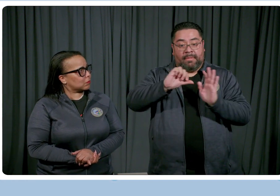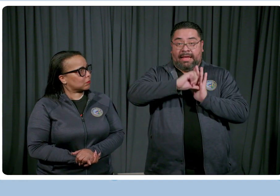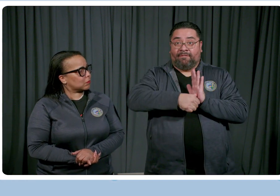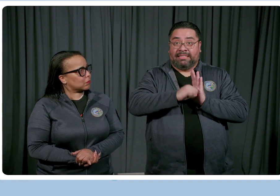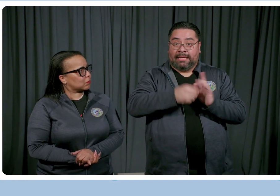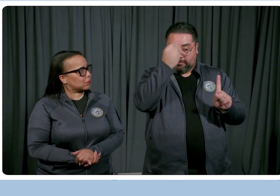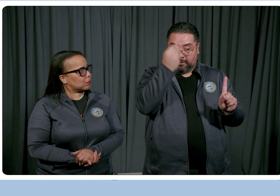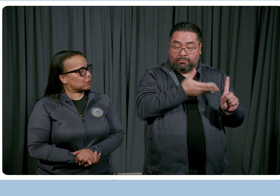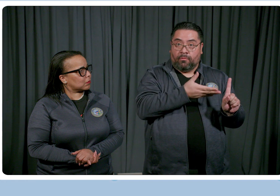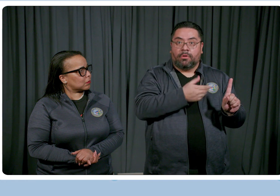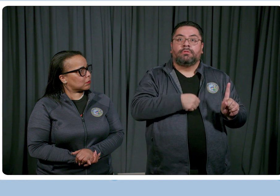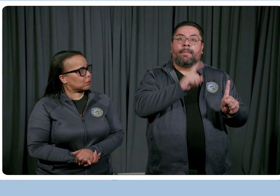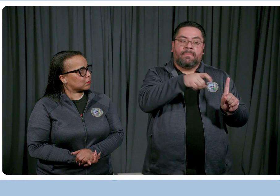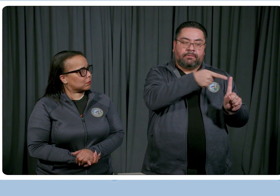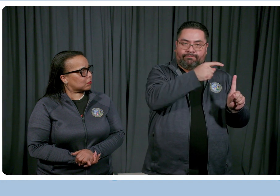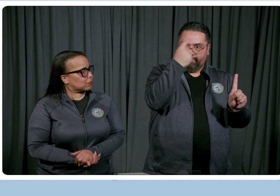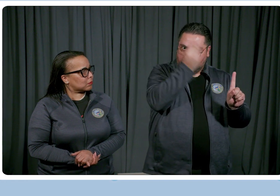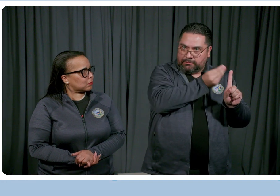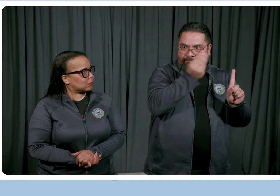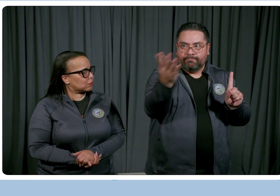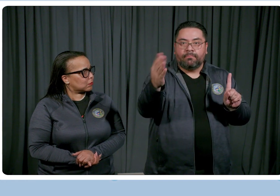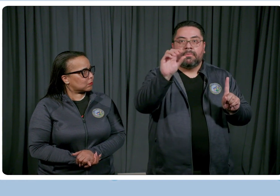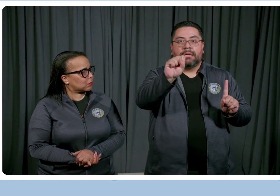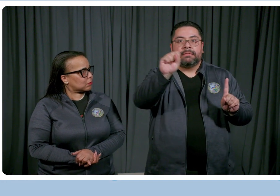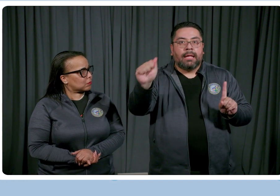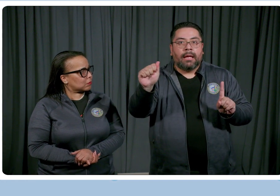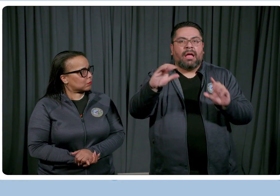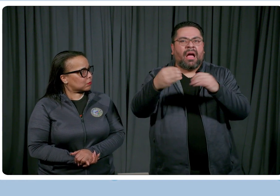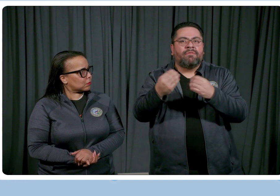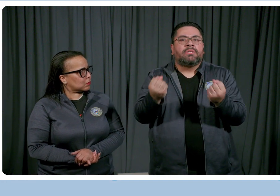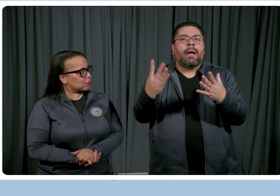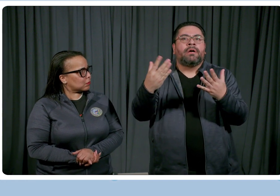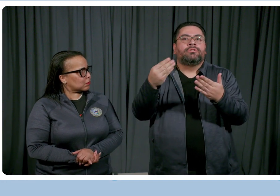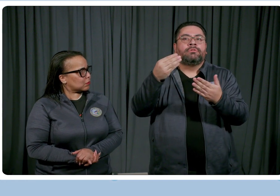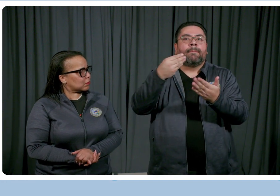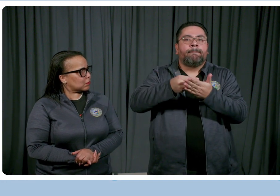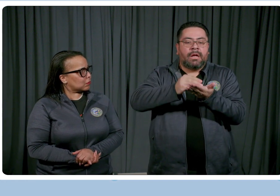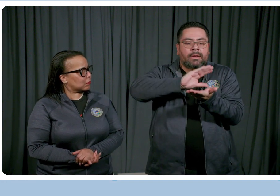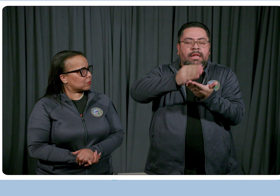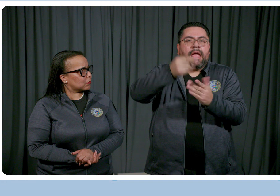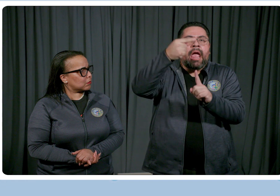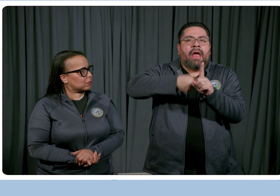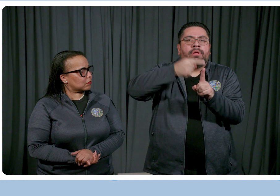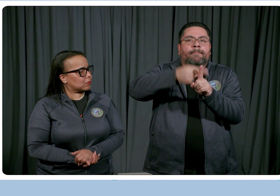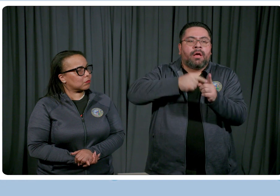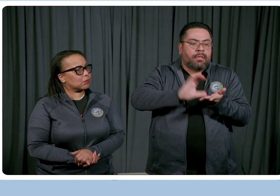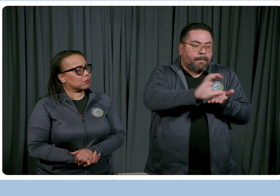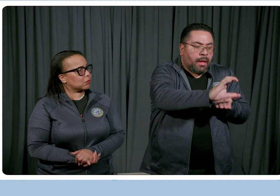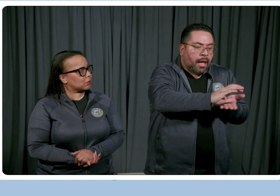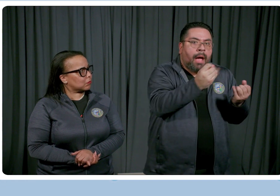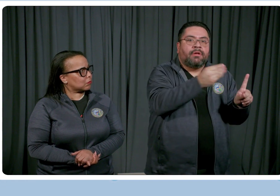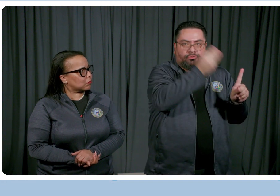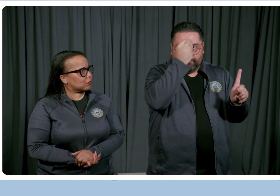remember when dealing with Social Security is letting Social Security know how much money they make each month, because that's all Social Security